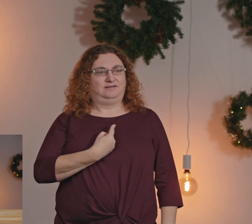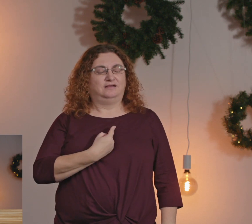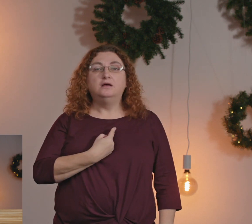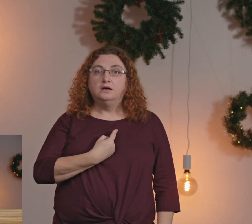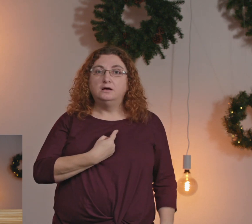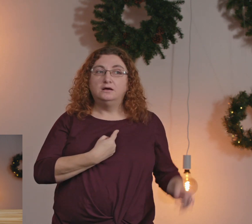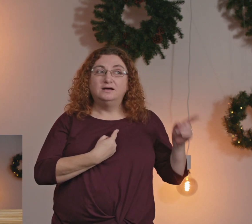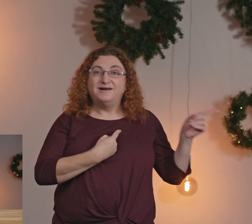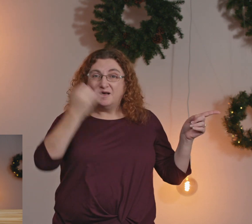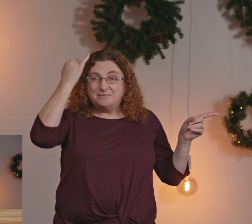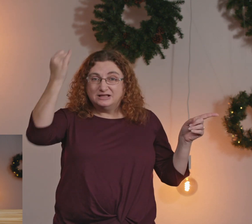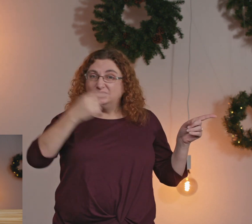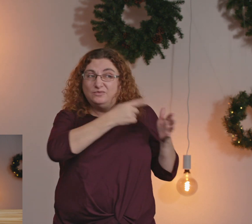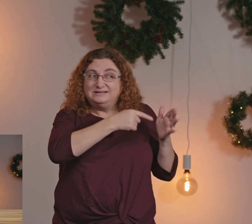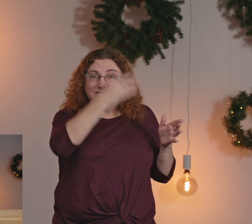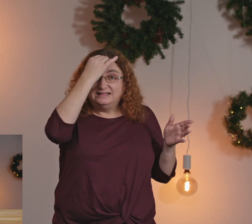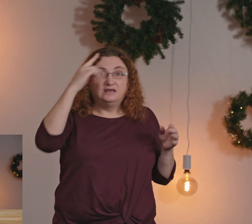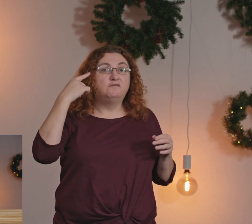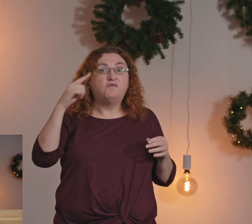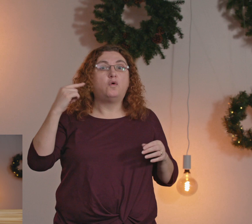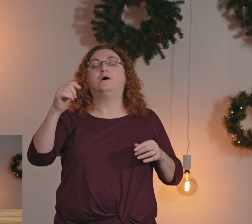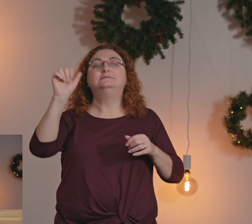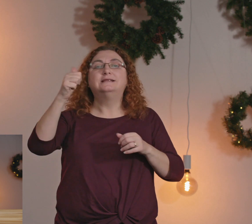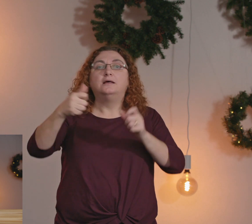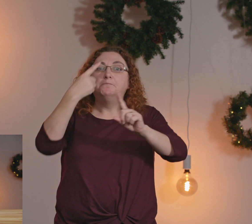thinking for those 10 months of his life?